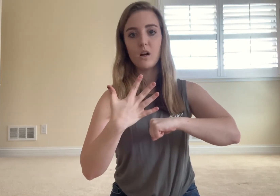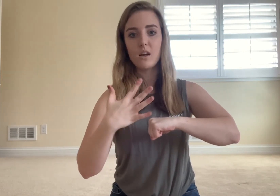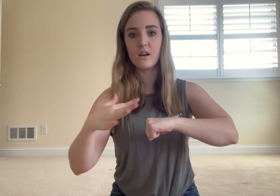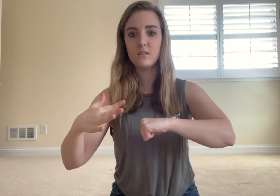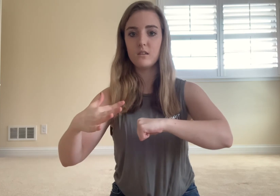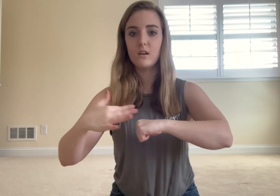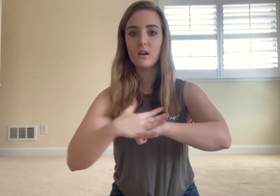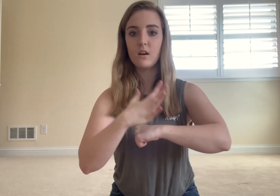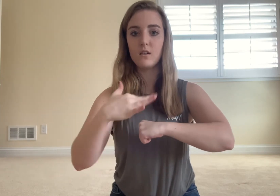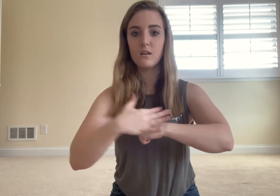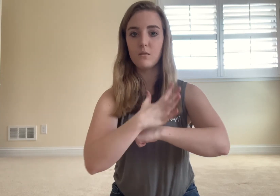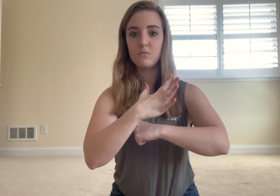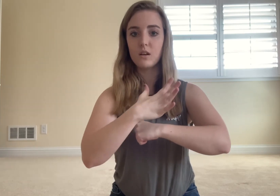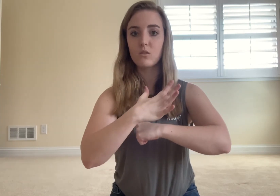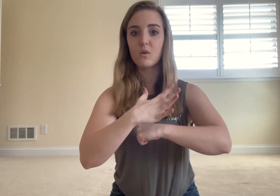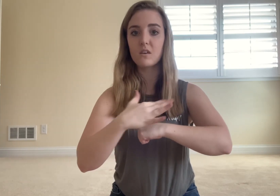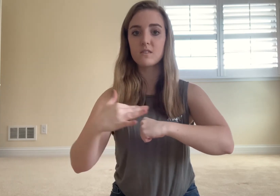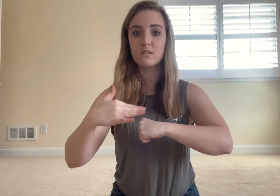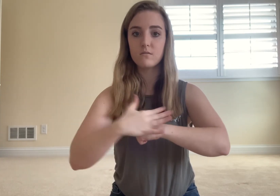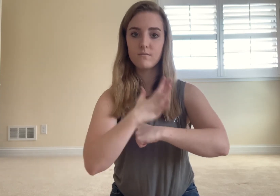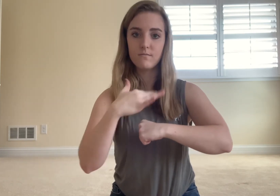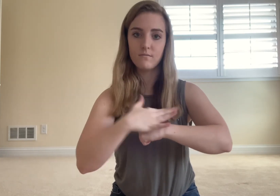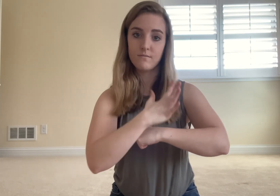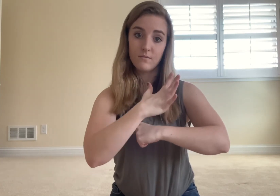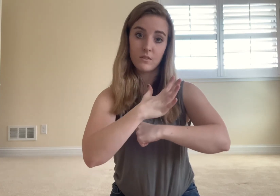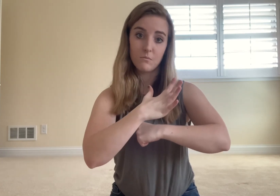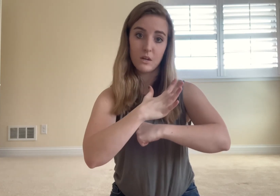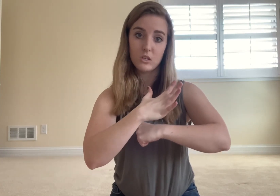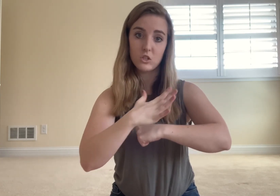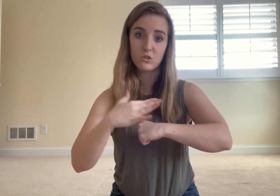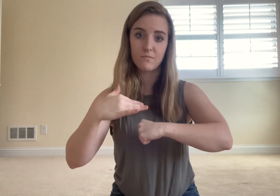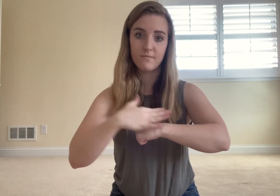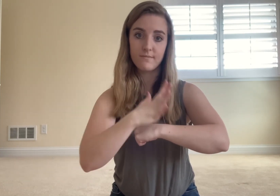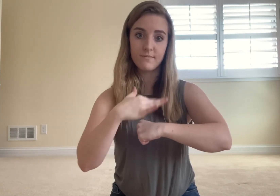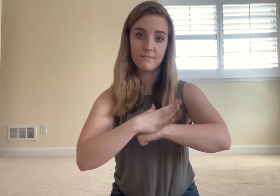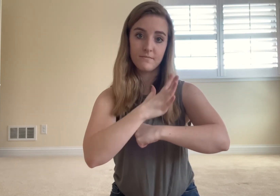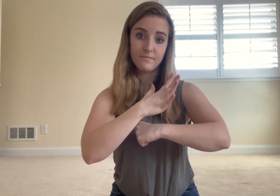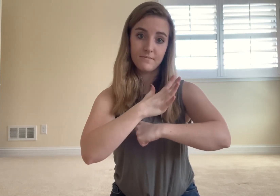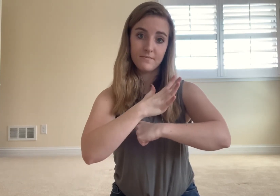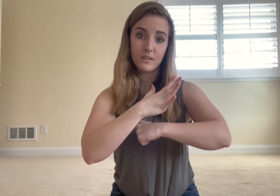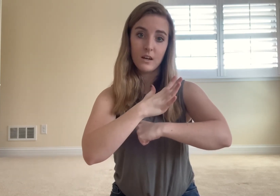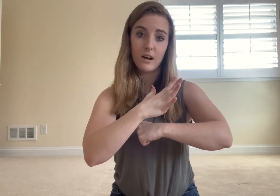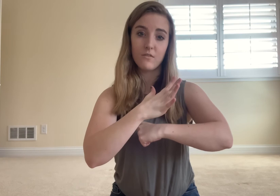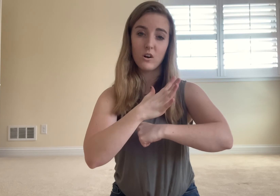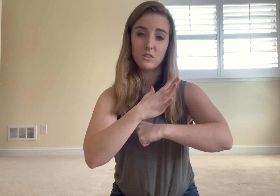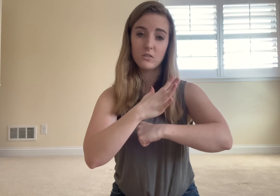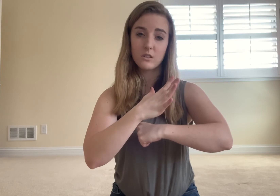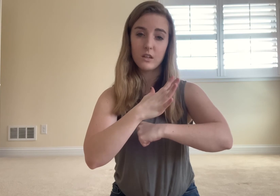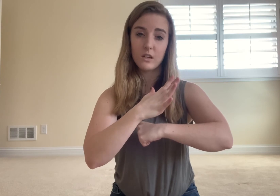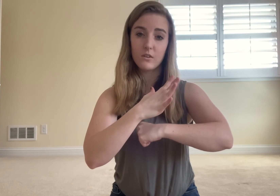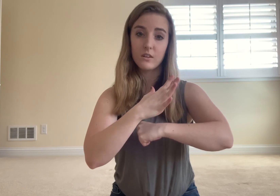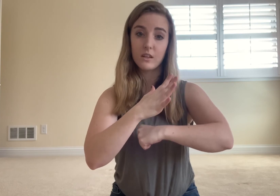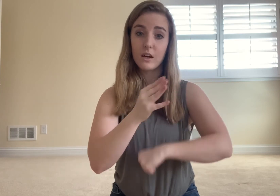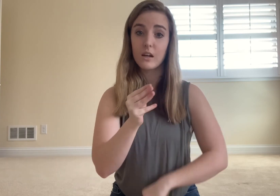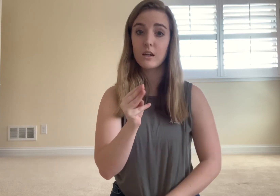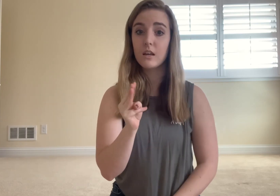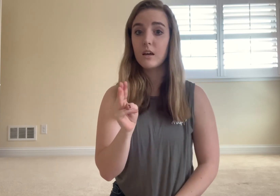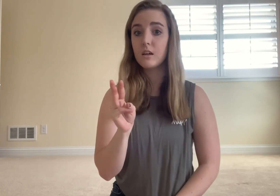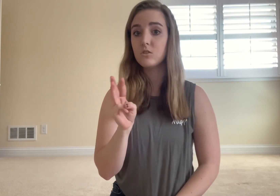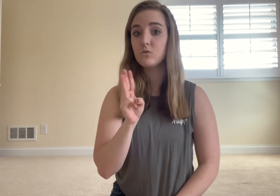hand and up, like the waves. Beach. I've also seen it online as you do the